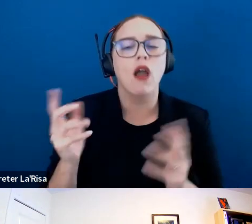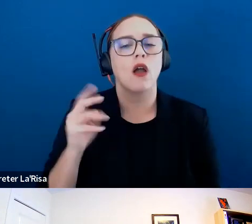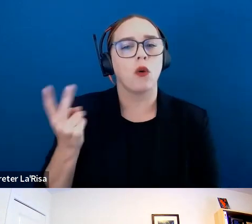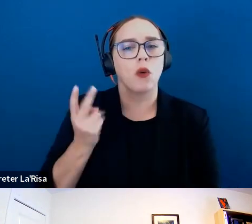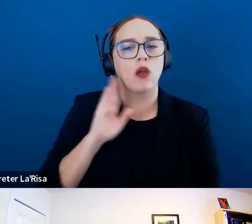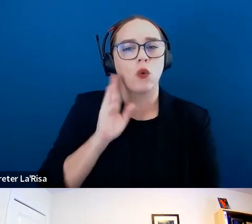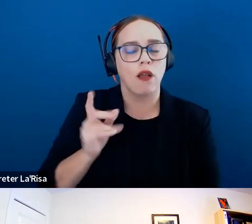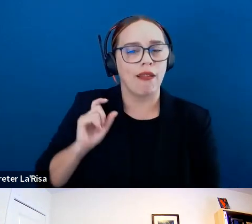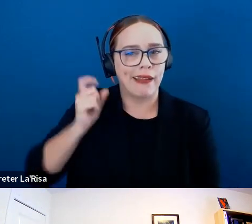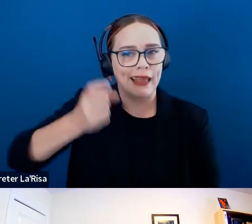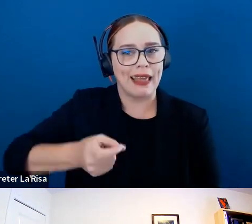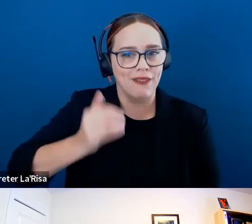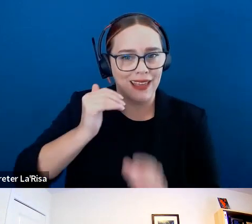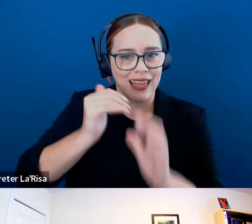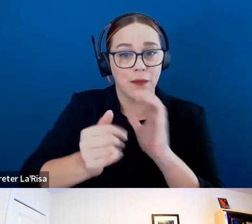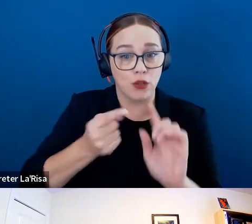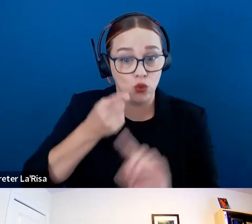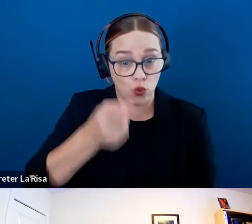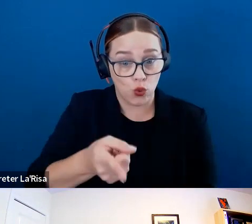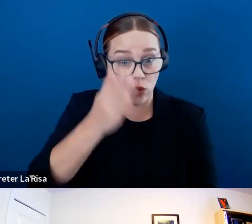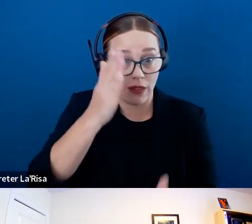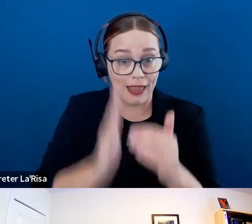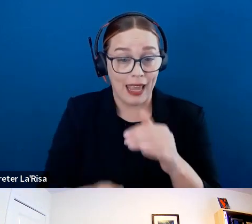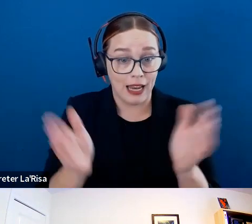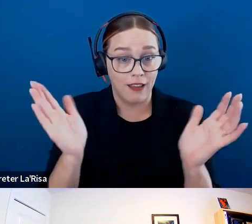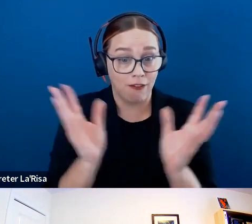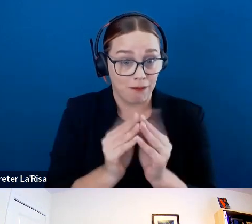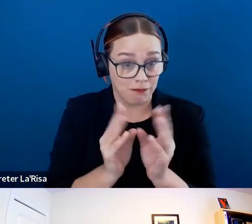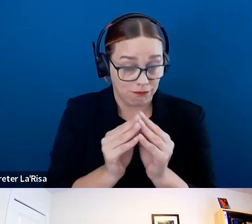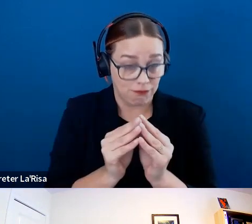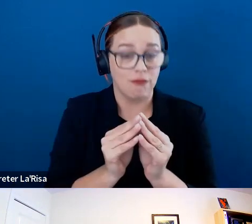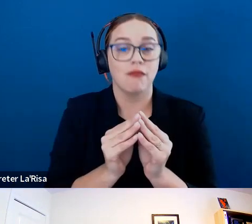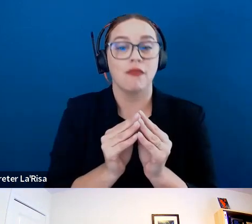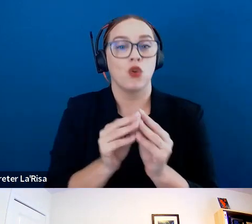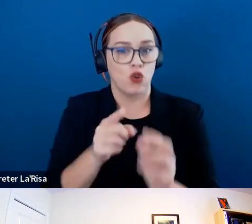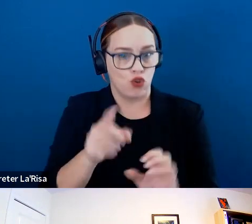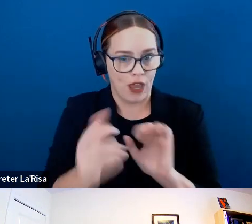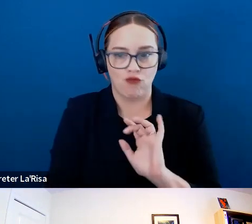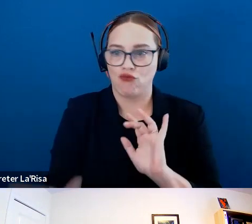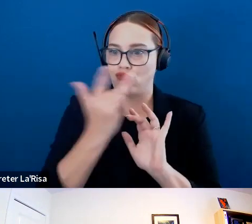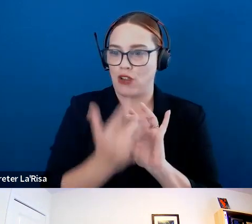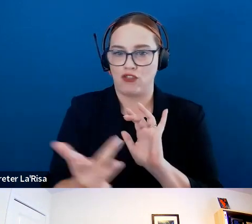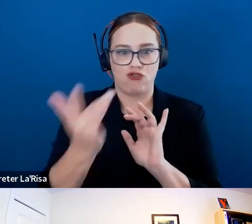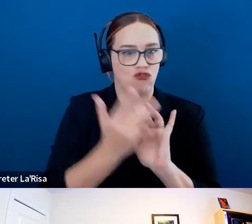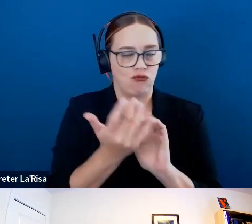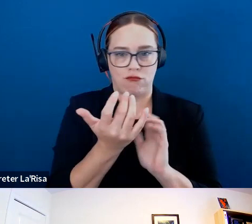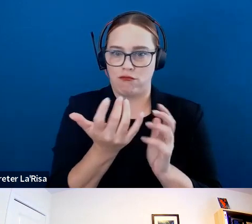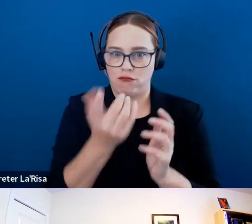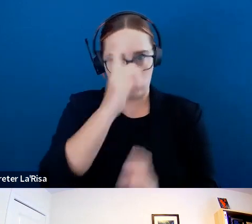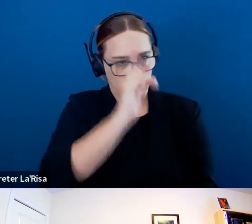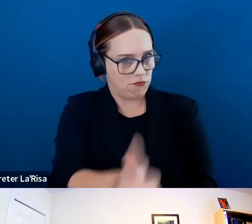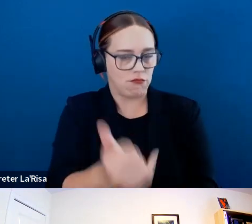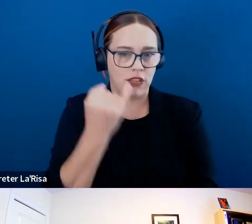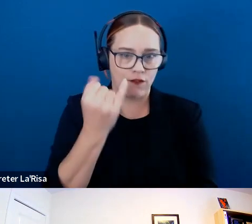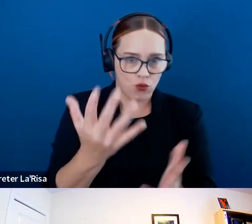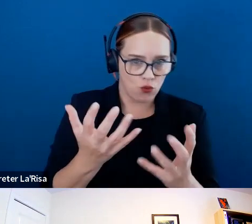give our email addresses at the end of this presentation, and you can definitely feel free to reach out to us and we can make sure that you have a